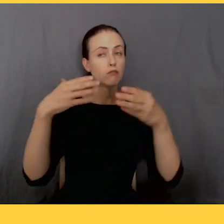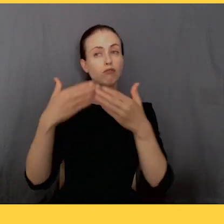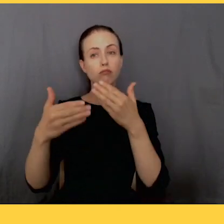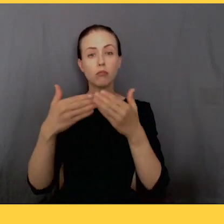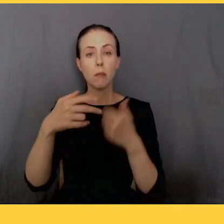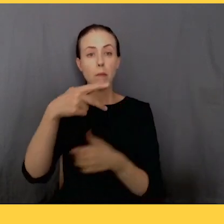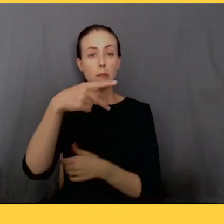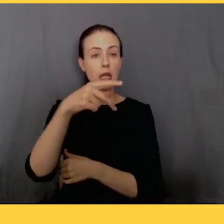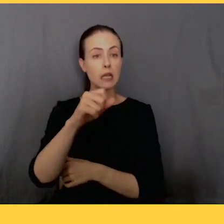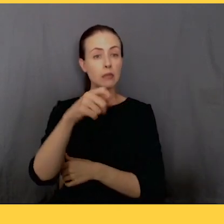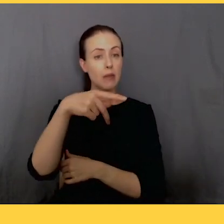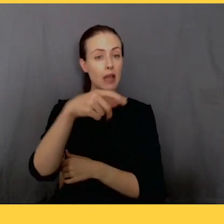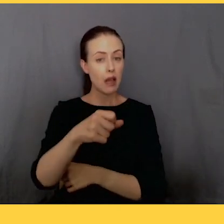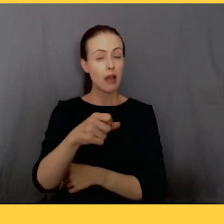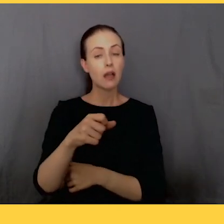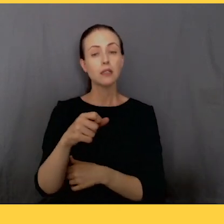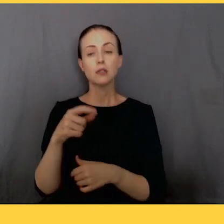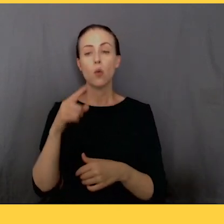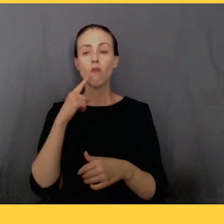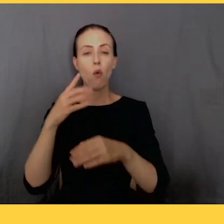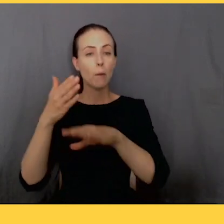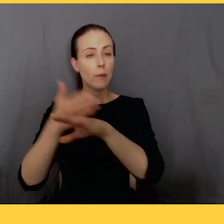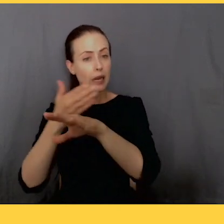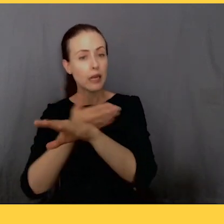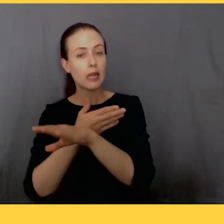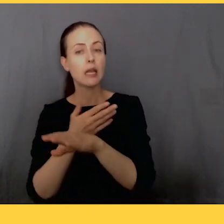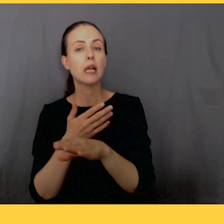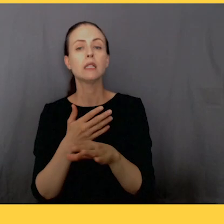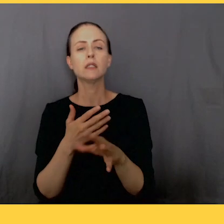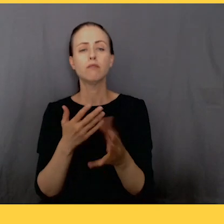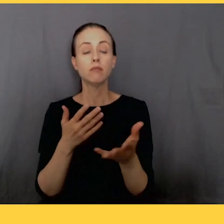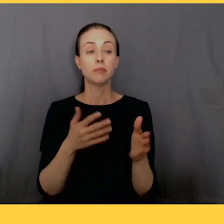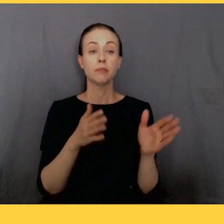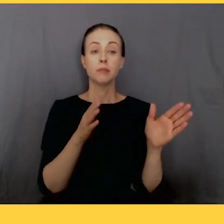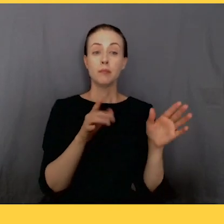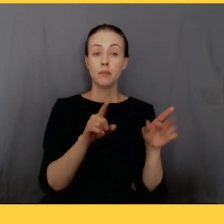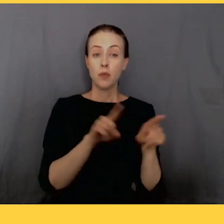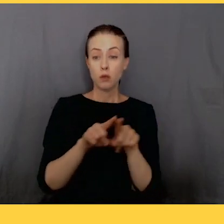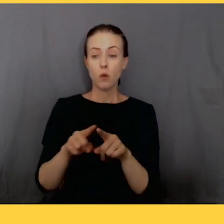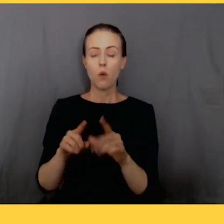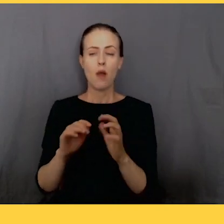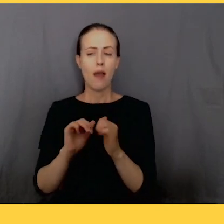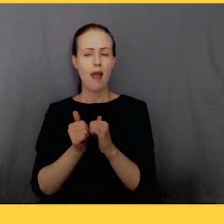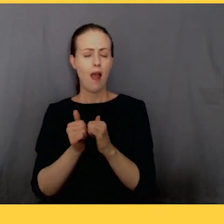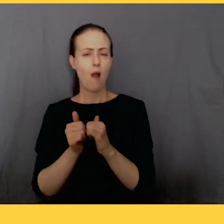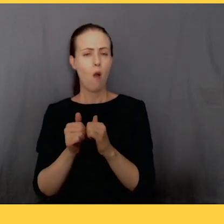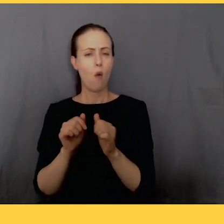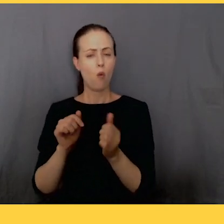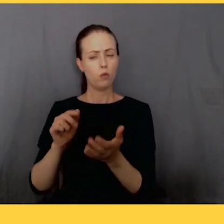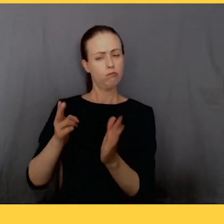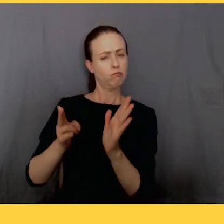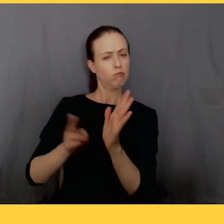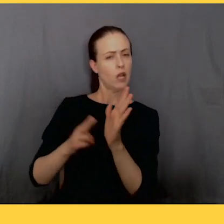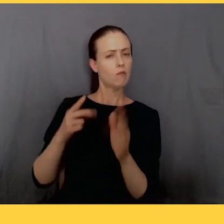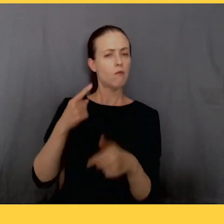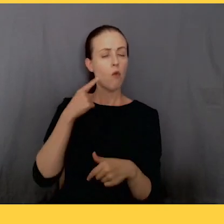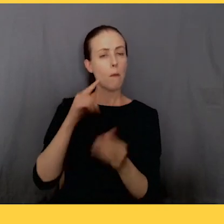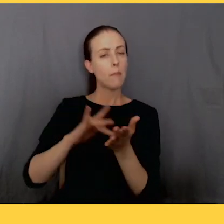PSPS? And also, can you talk about the process for a customer to sign up for the medical baseline